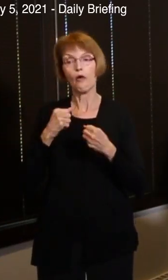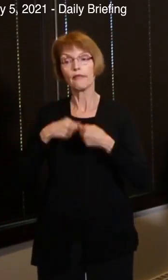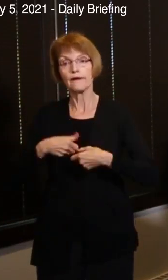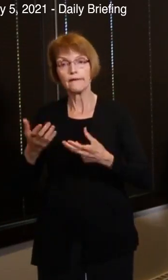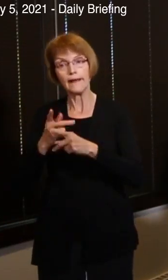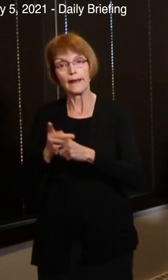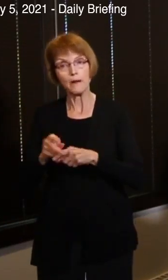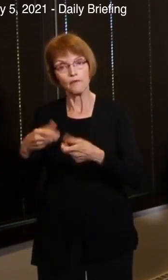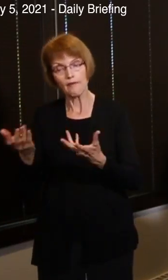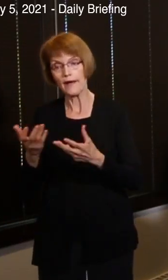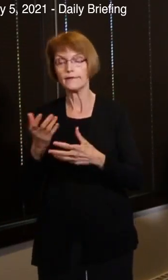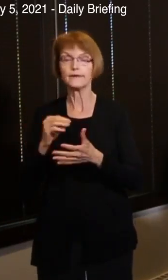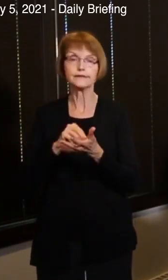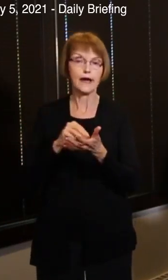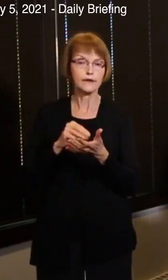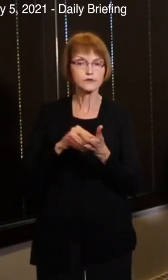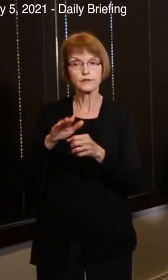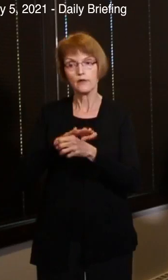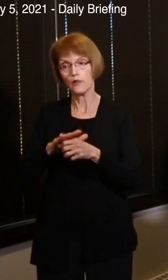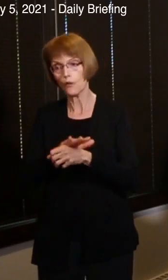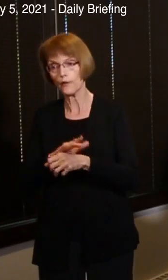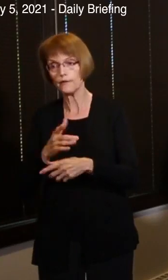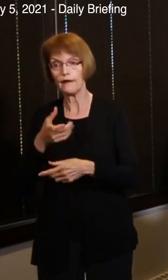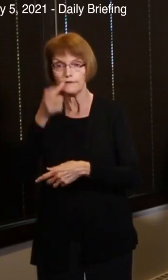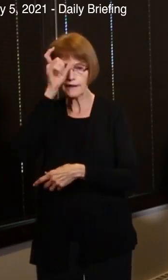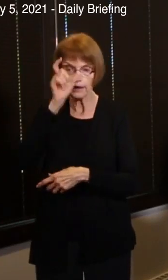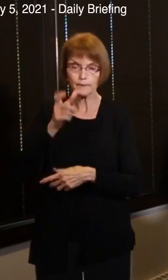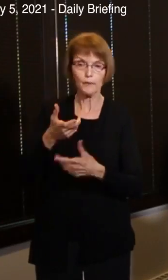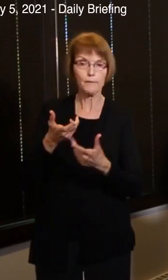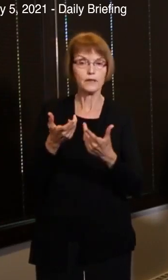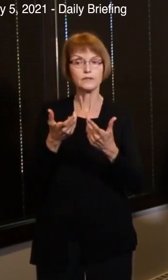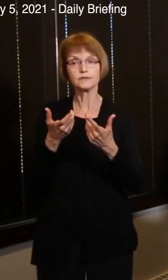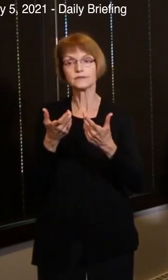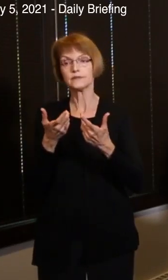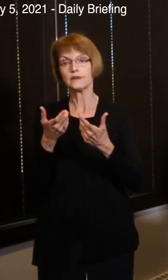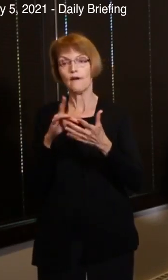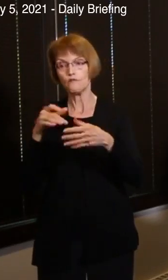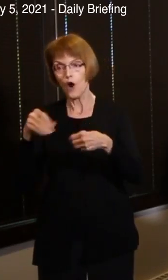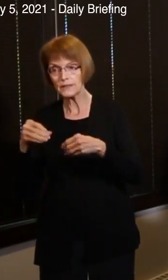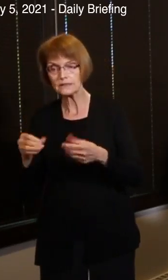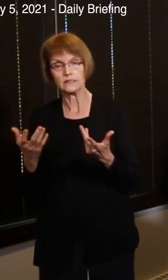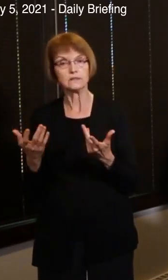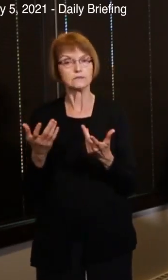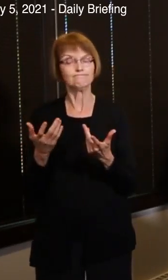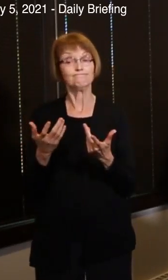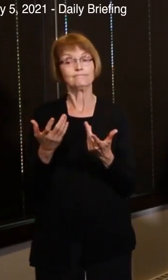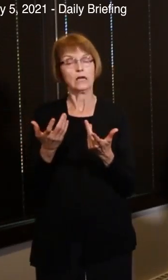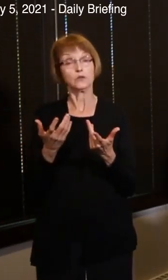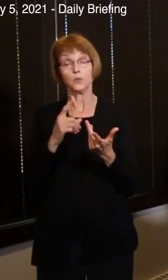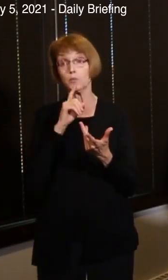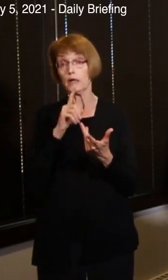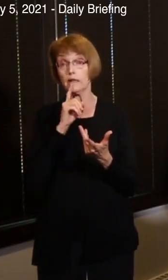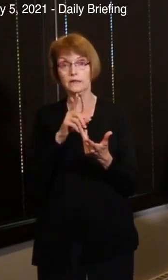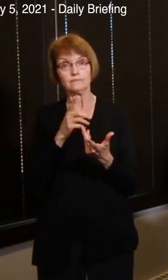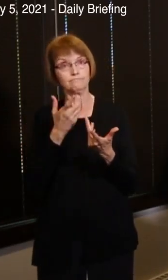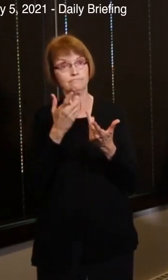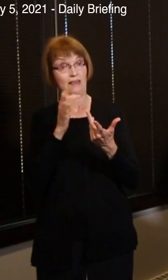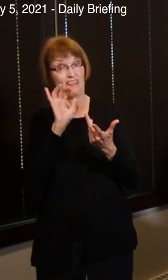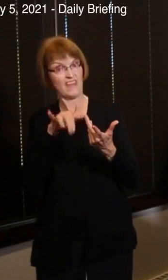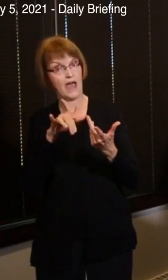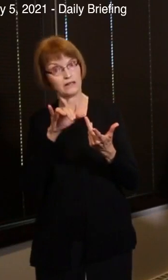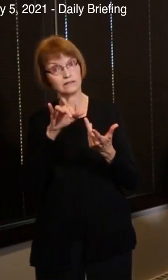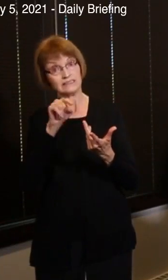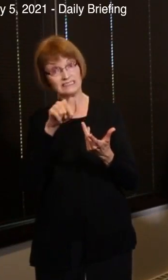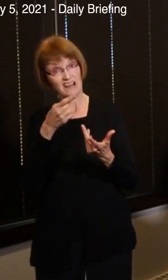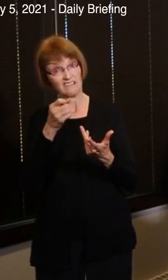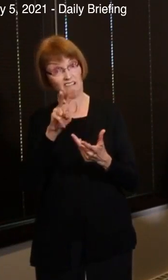health departments, local pharmacies, and through the new vaccines.gov website. So the sooner